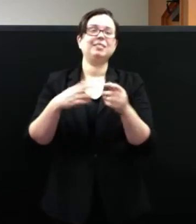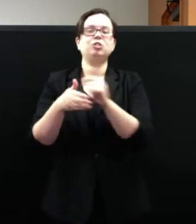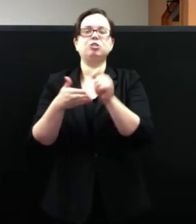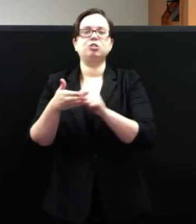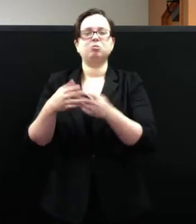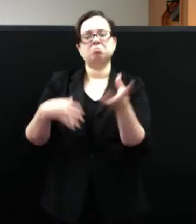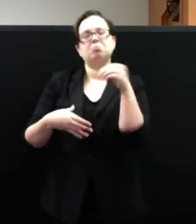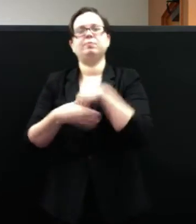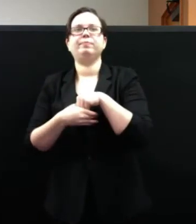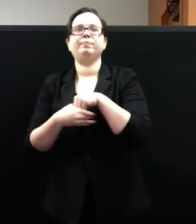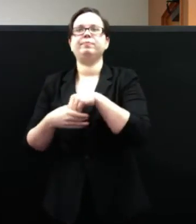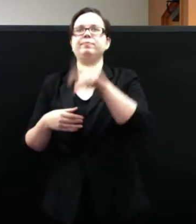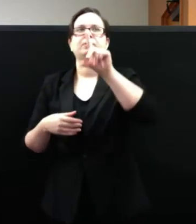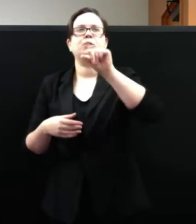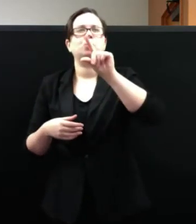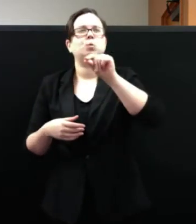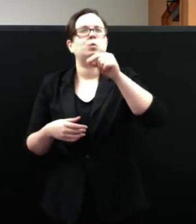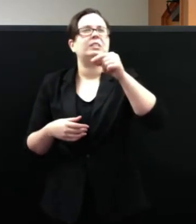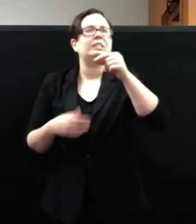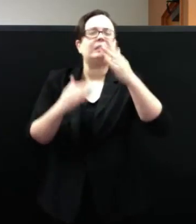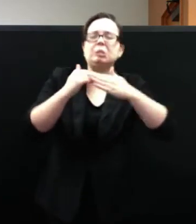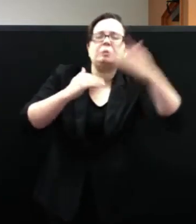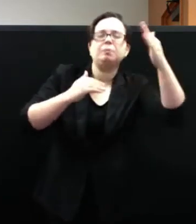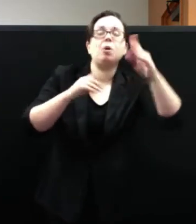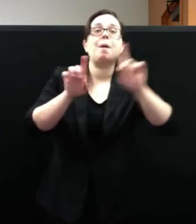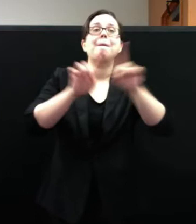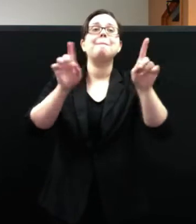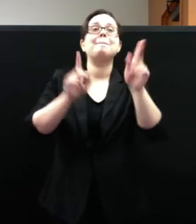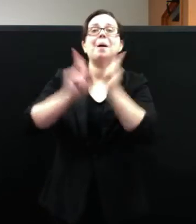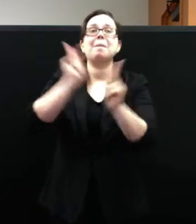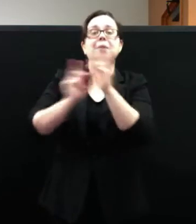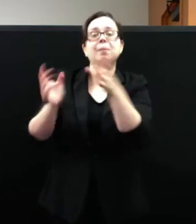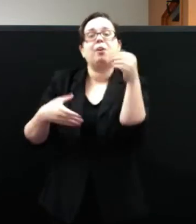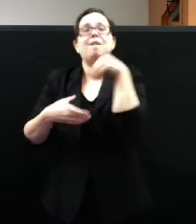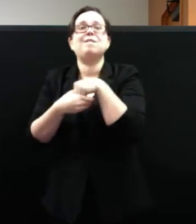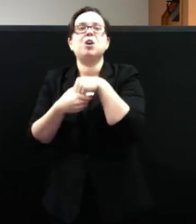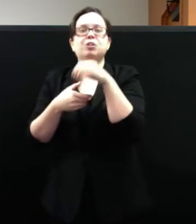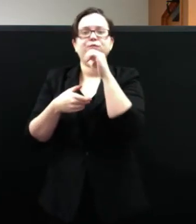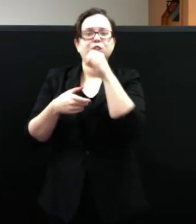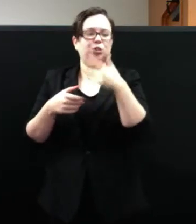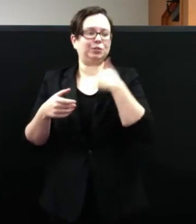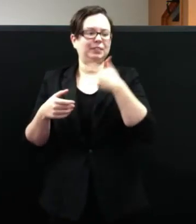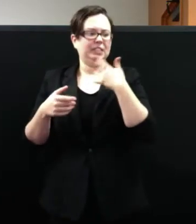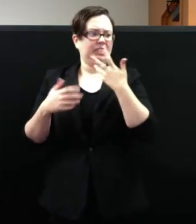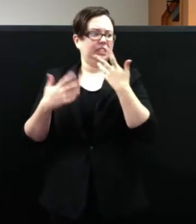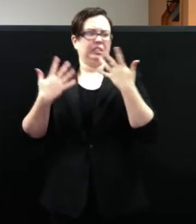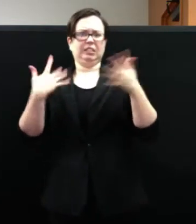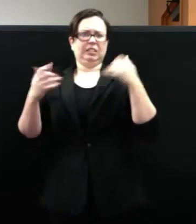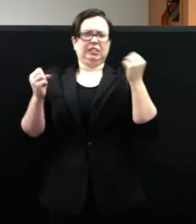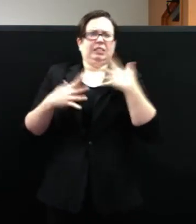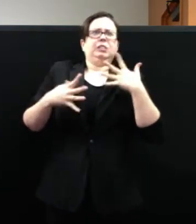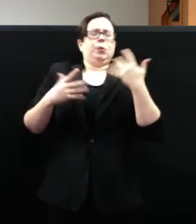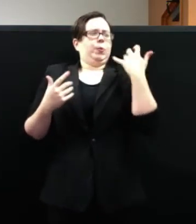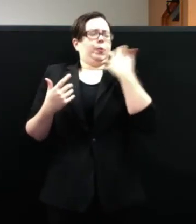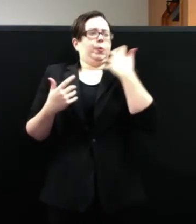but participants don't feel map-shocked because they participate in the building of their models themselves. Now, what's also really